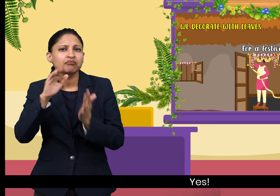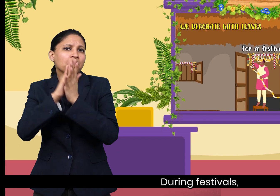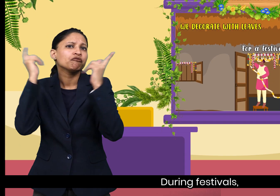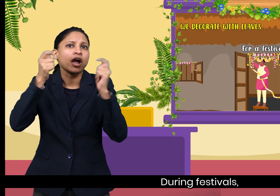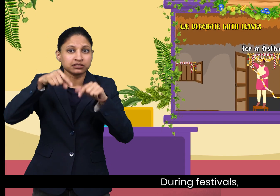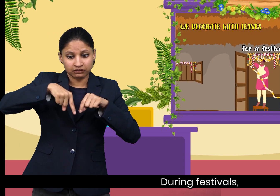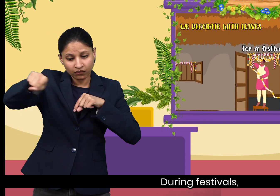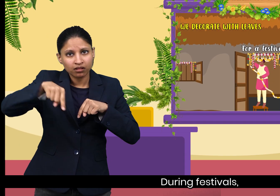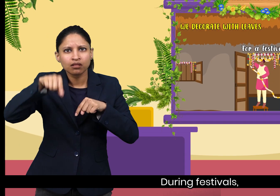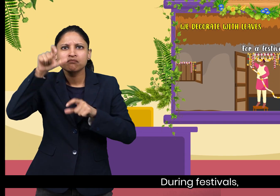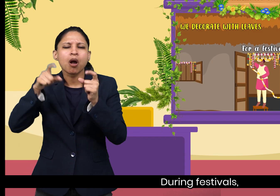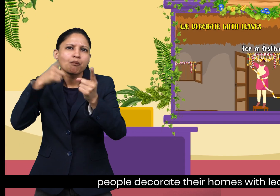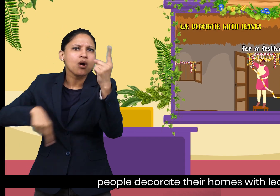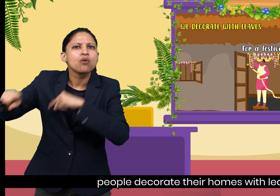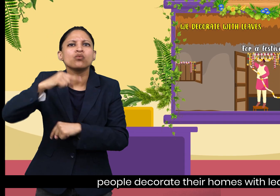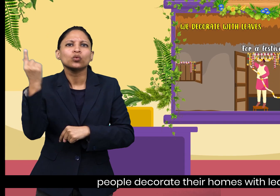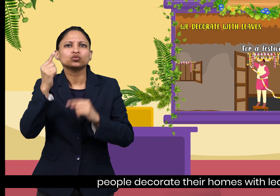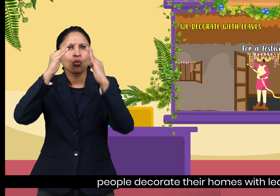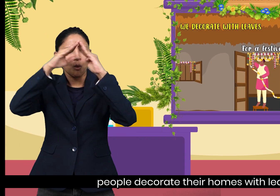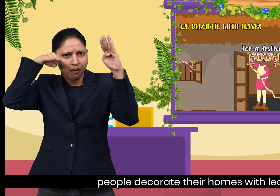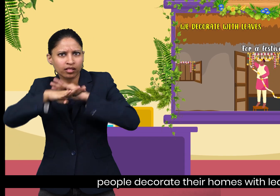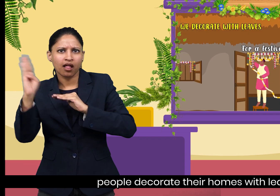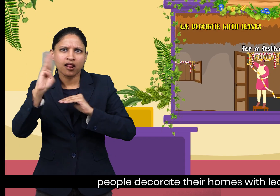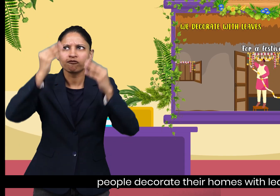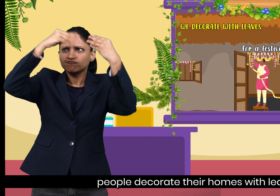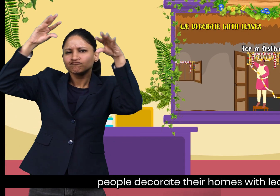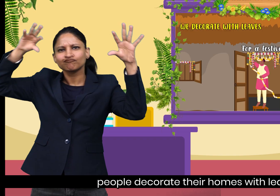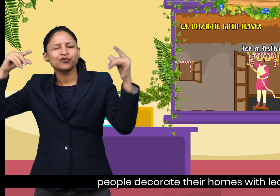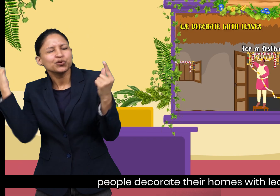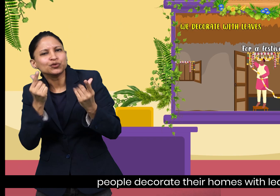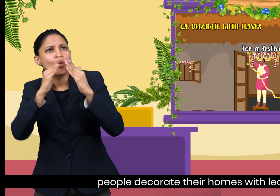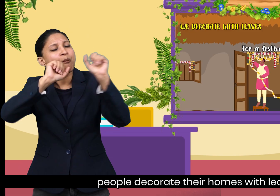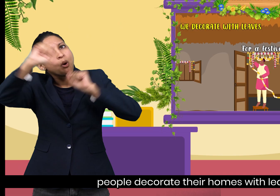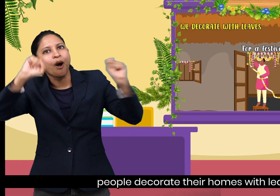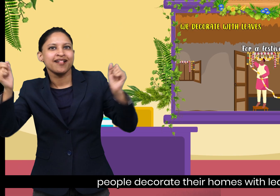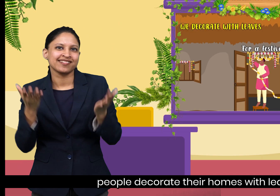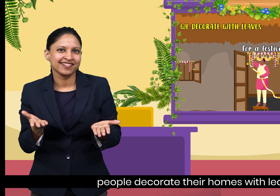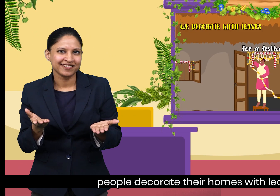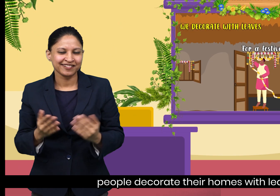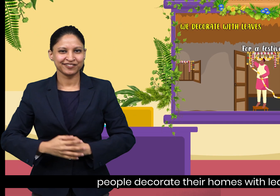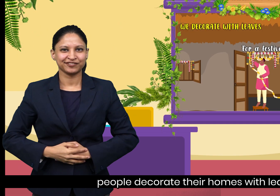Yes, during festivals, people decorate their homes with leaves.